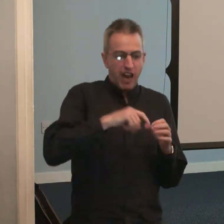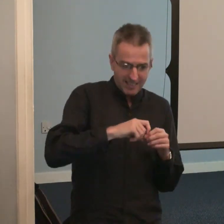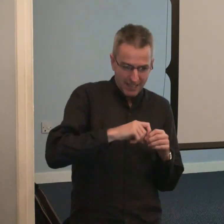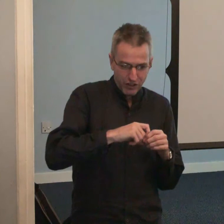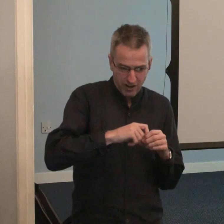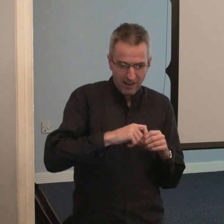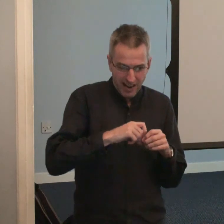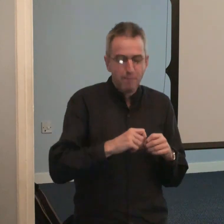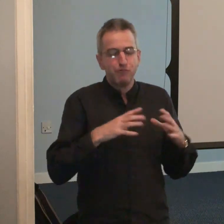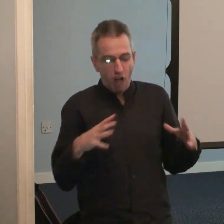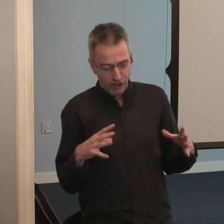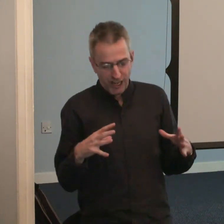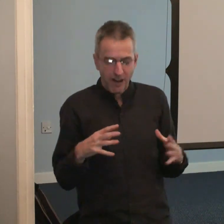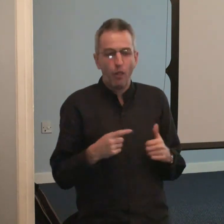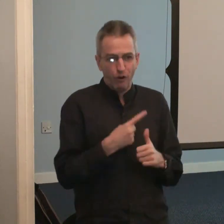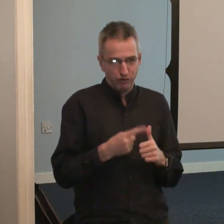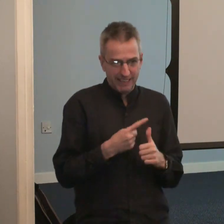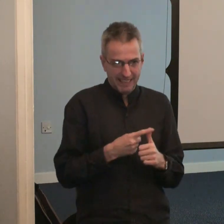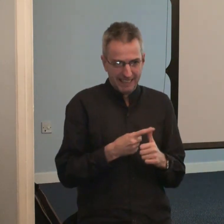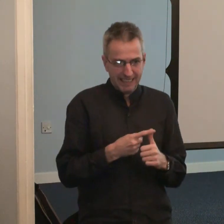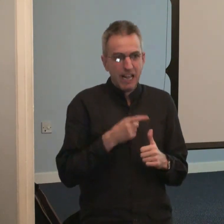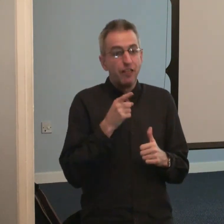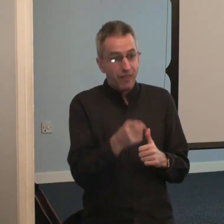Human Fertilisation Embryology Authority.